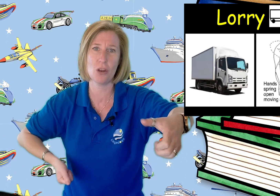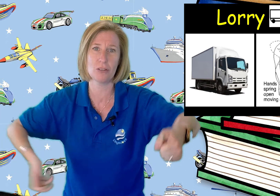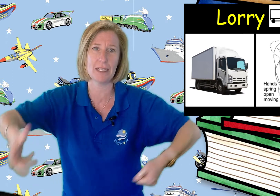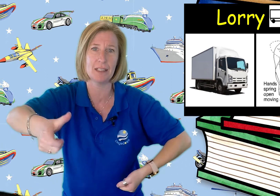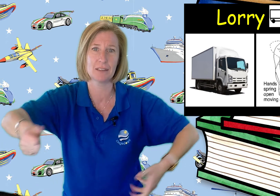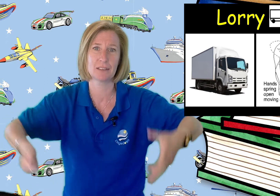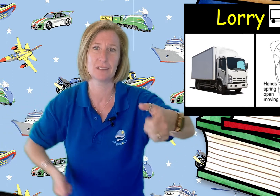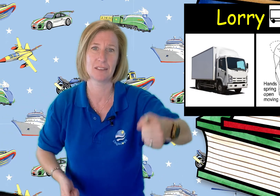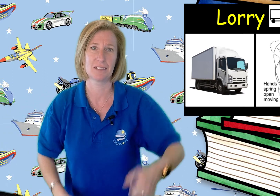Lorry.